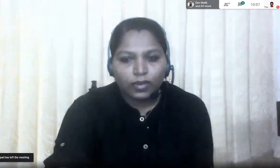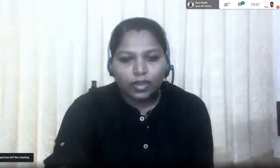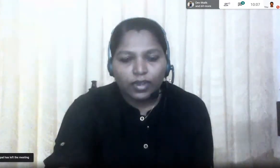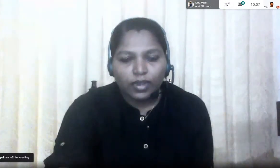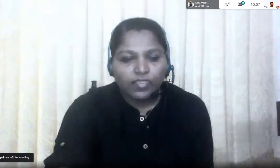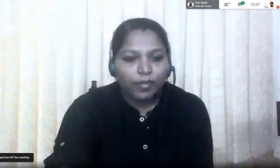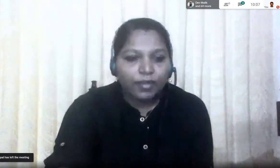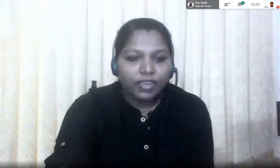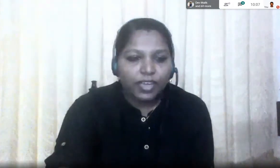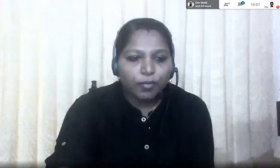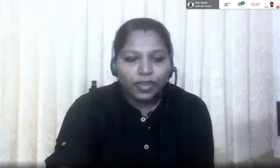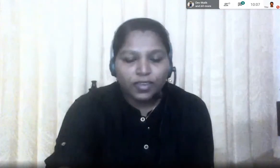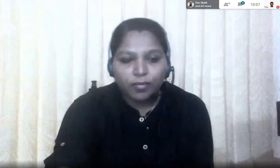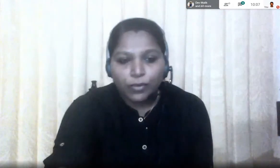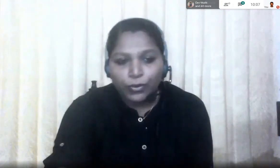Lisha ma'am, can you please mute the mic?